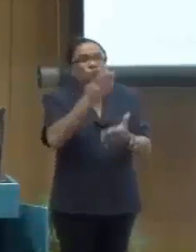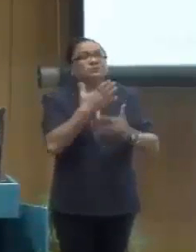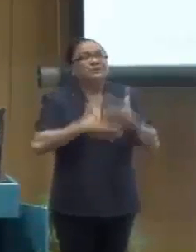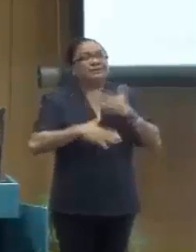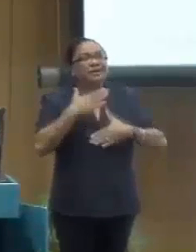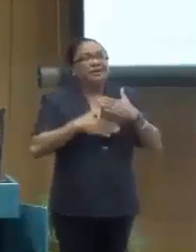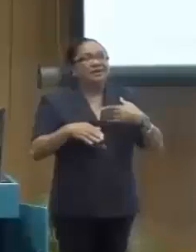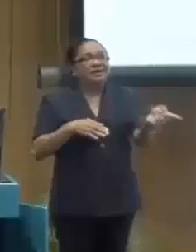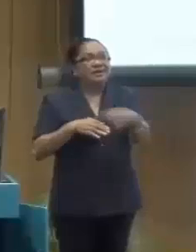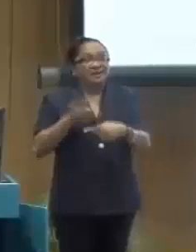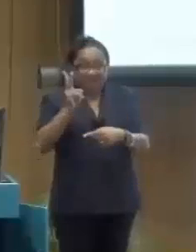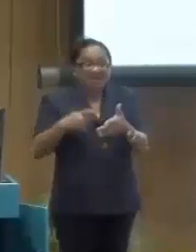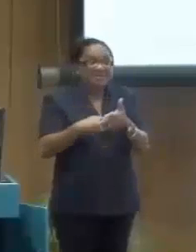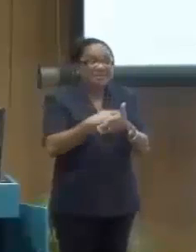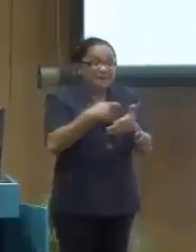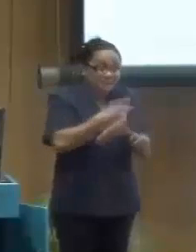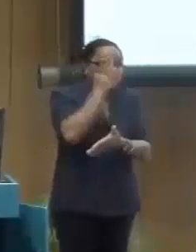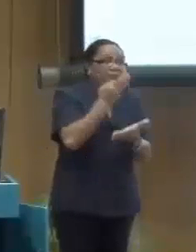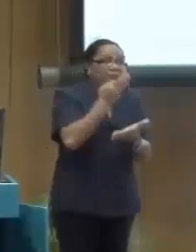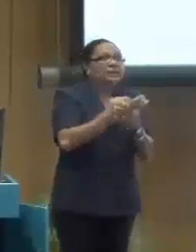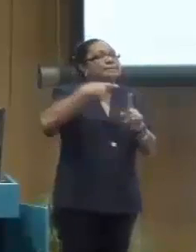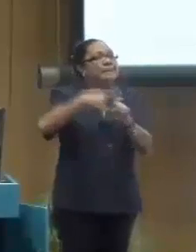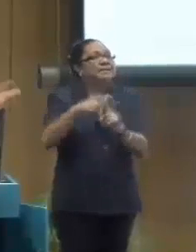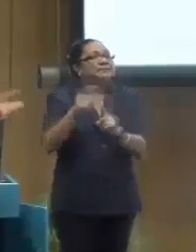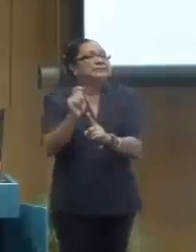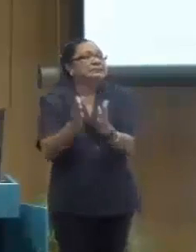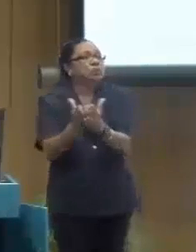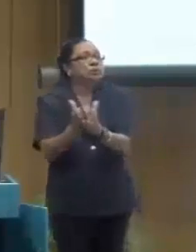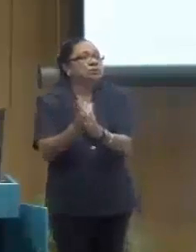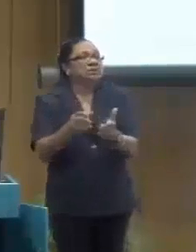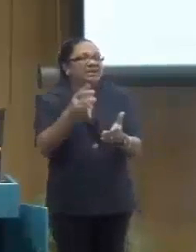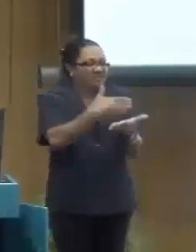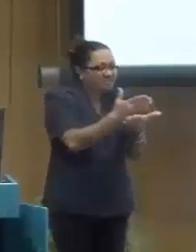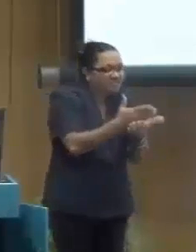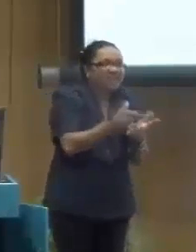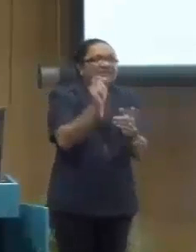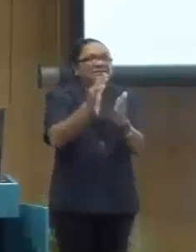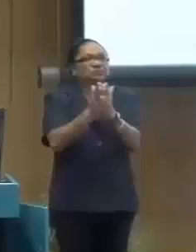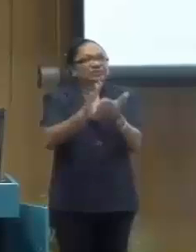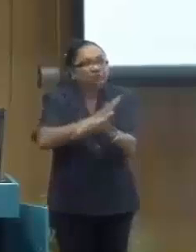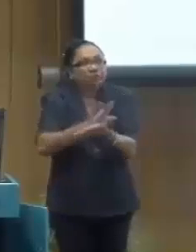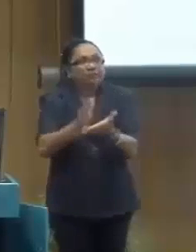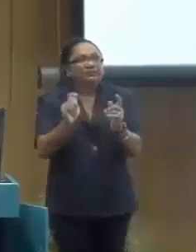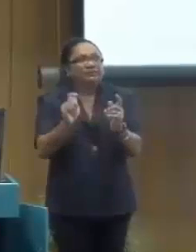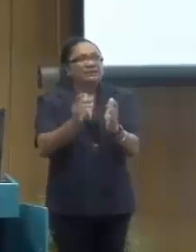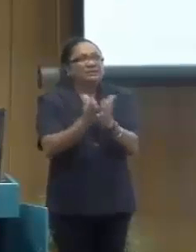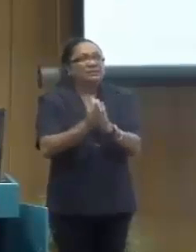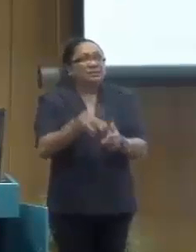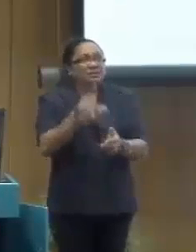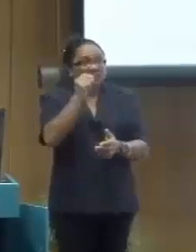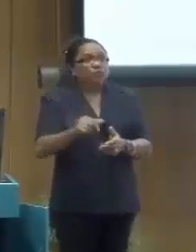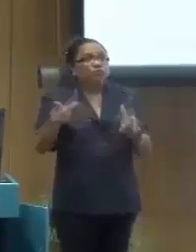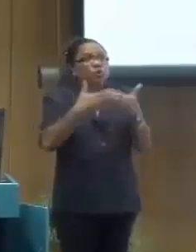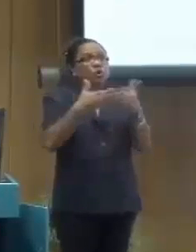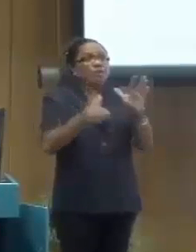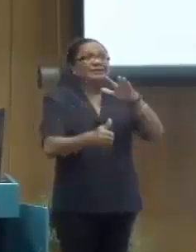not getting the resources they need. So they have to share textbooks. They have to photocopy textbooks and things like that. Where we can simply use